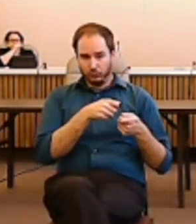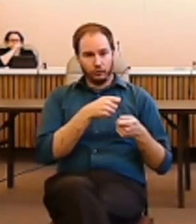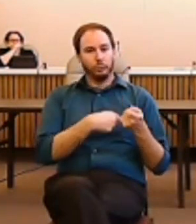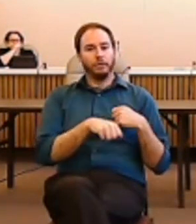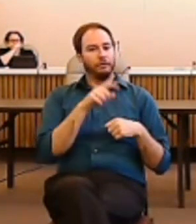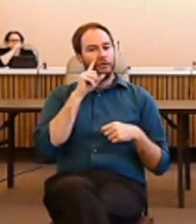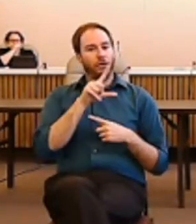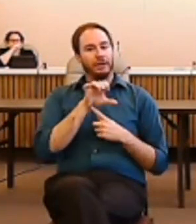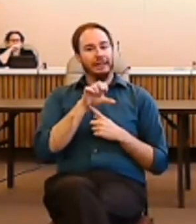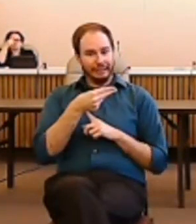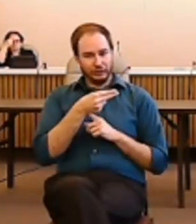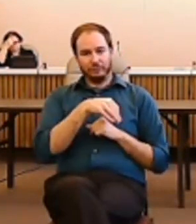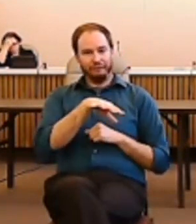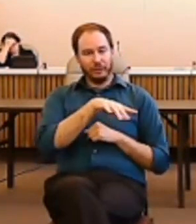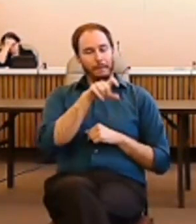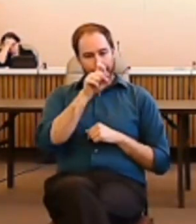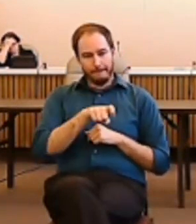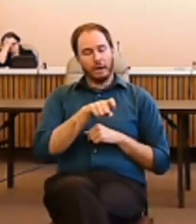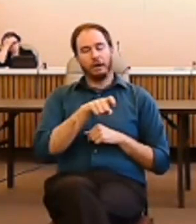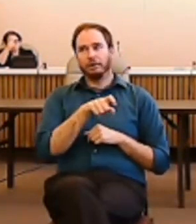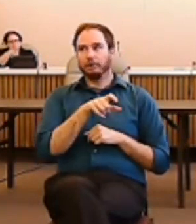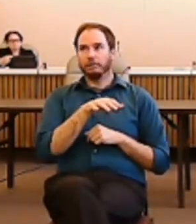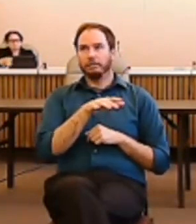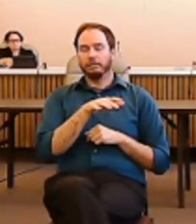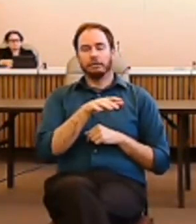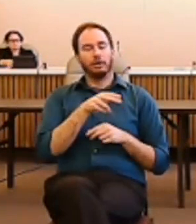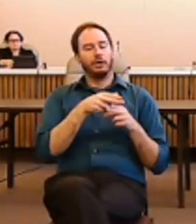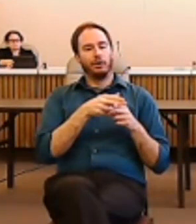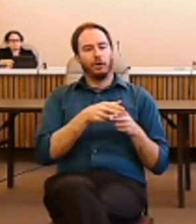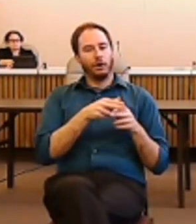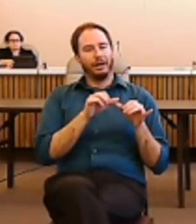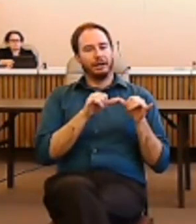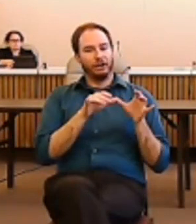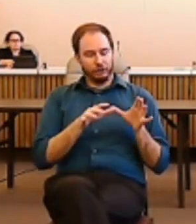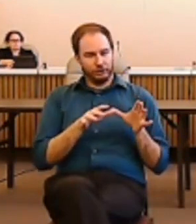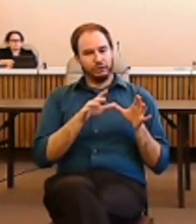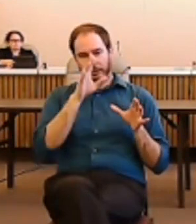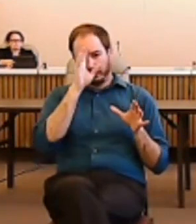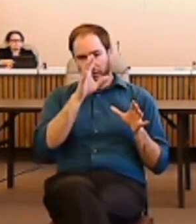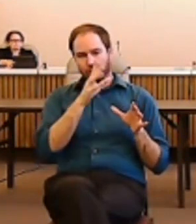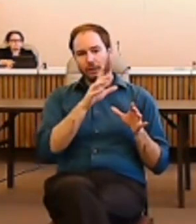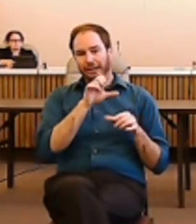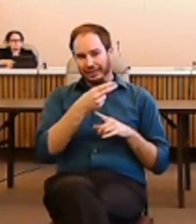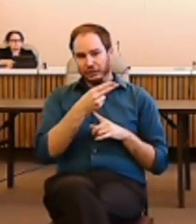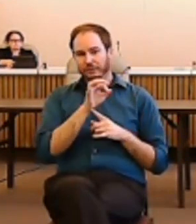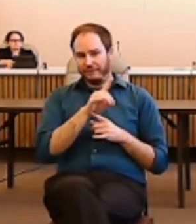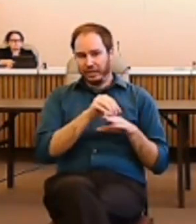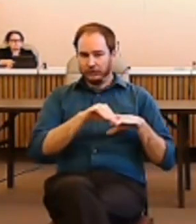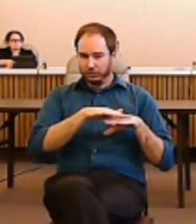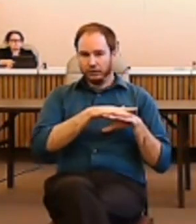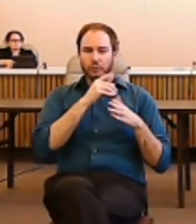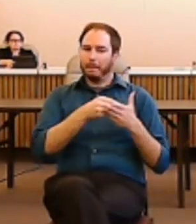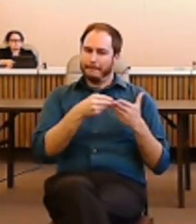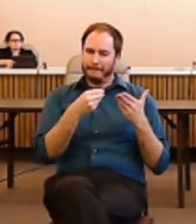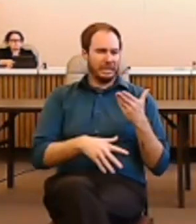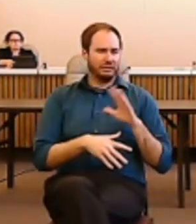leach field. They would have to do what's often referred to as an engineered leach field, which is very expensive. So to have